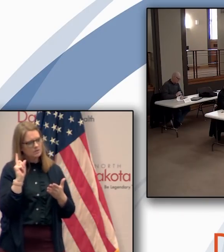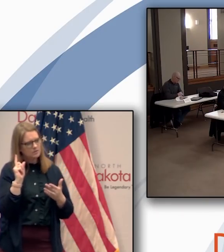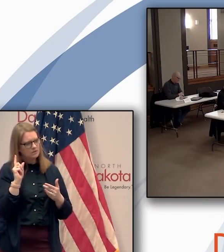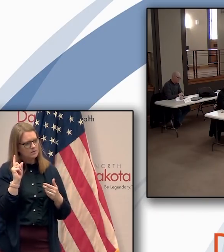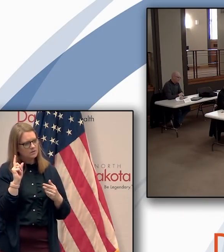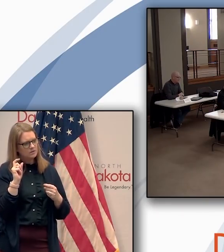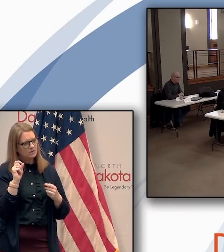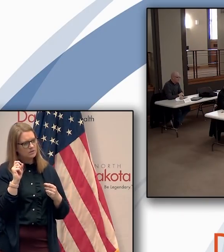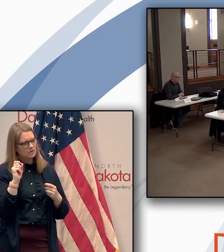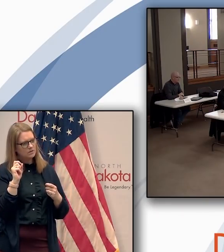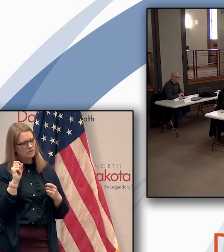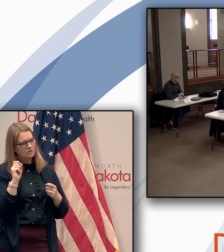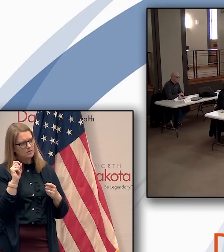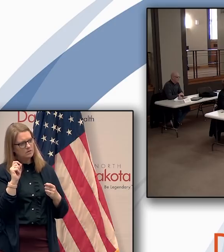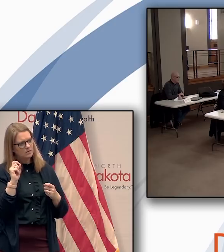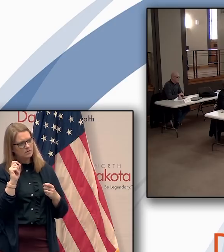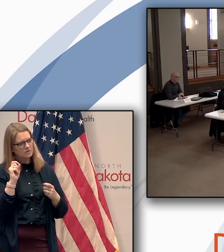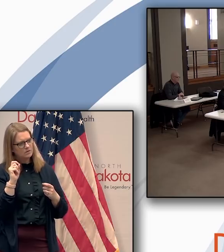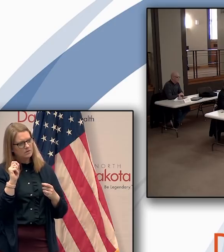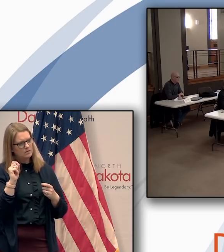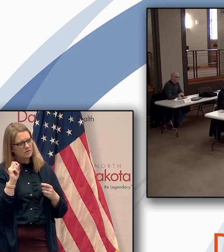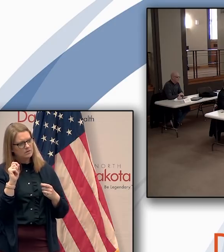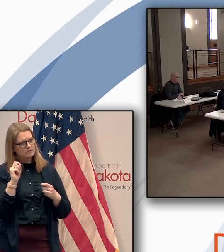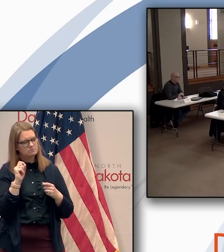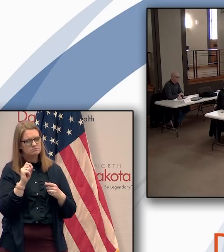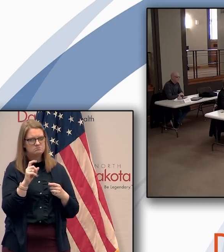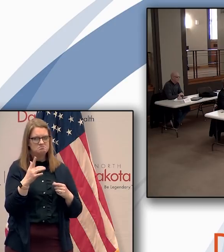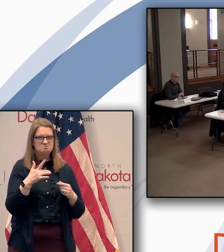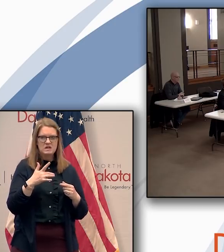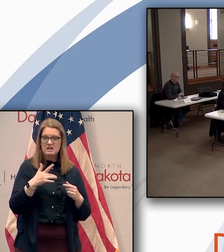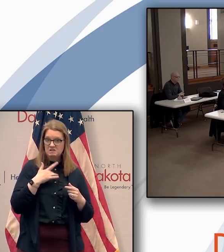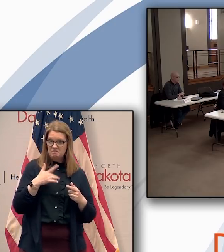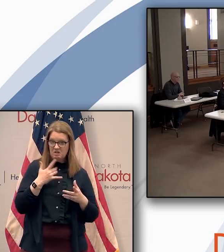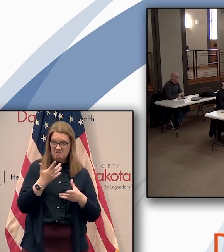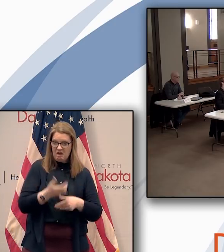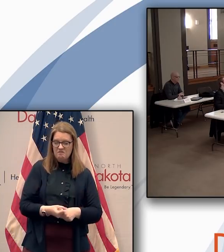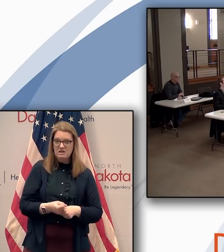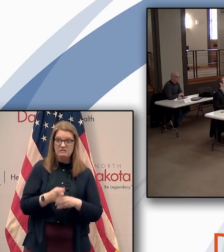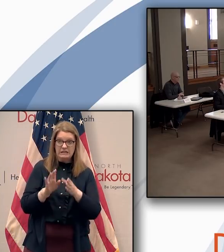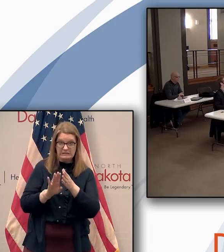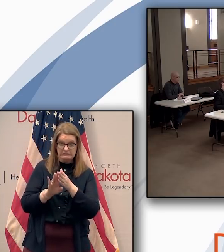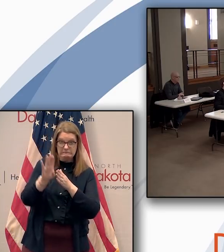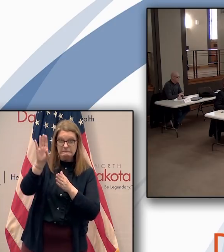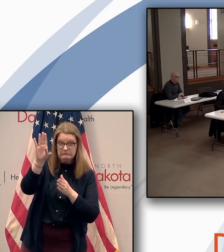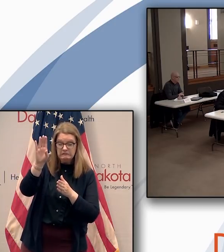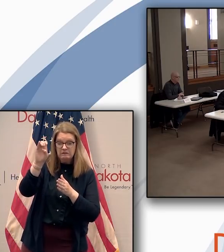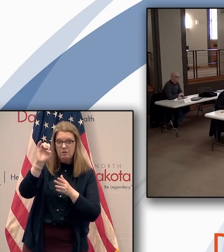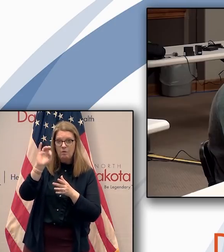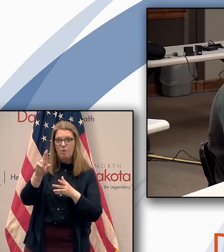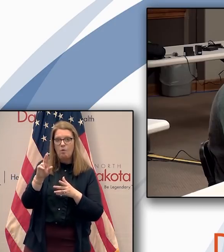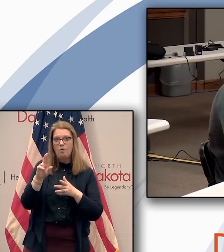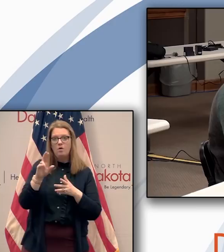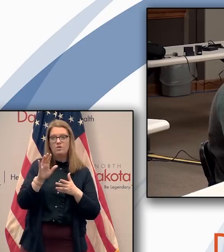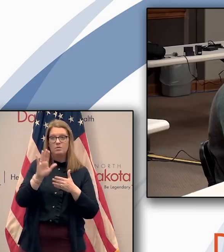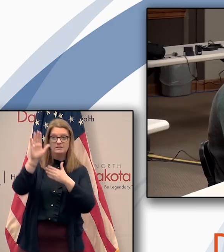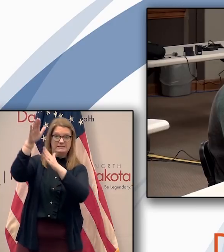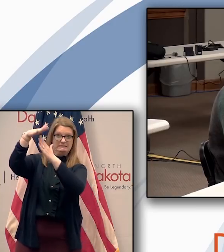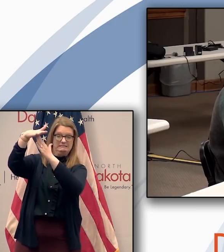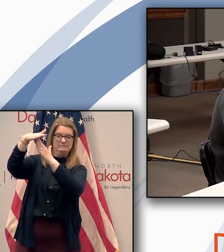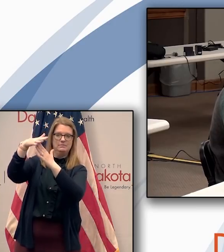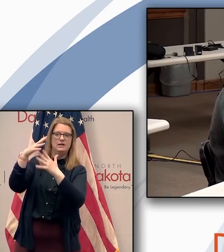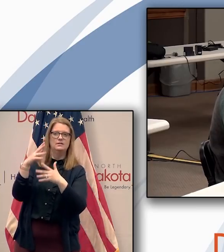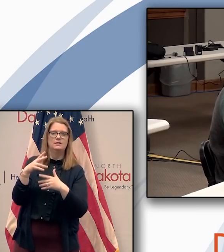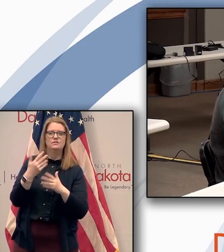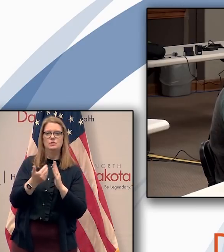sure are you at this point that we are either nearing the peak of the cases, of new cases, or that we're at the peak of new